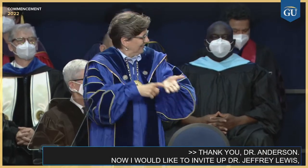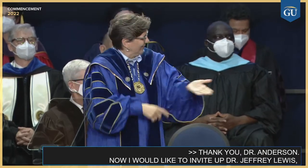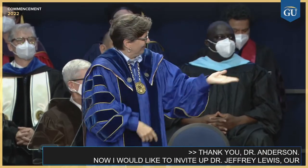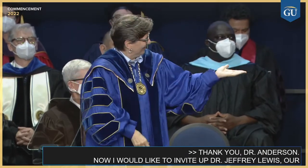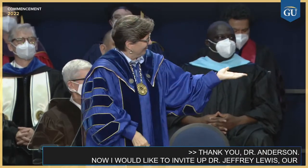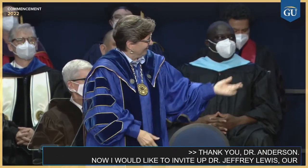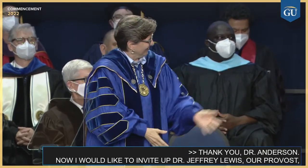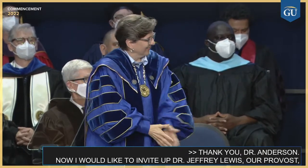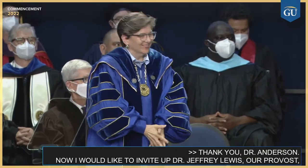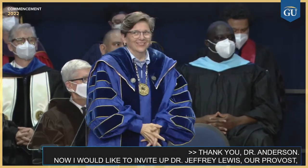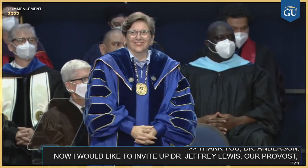recognitions.